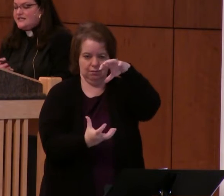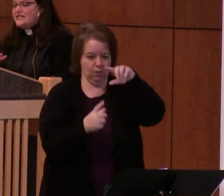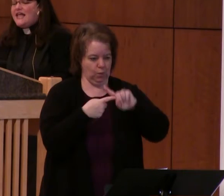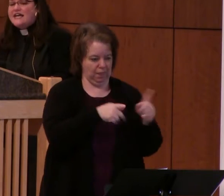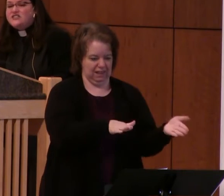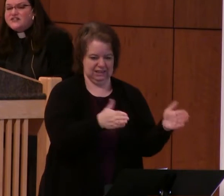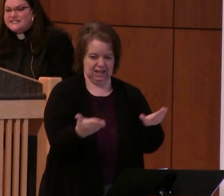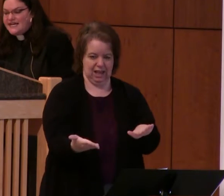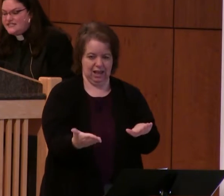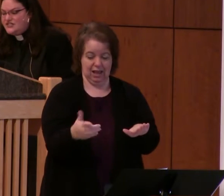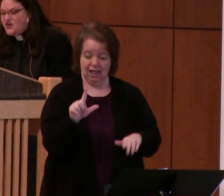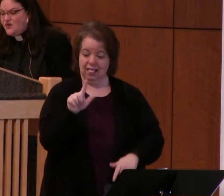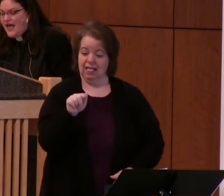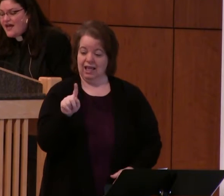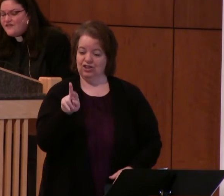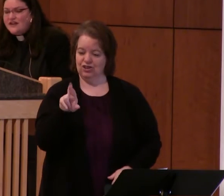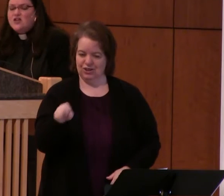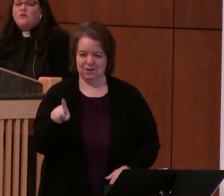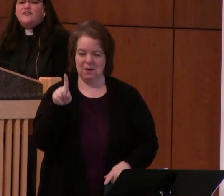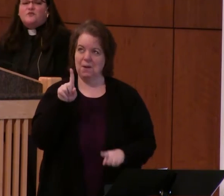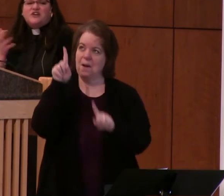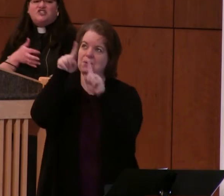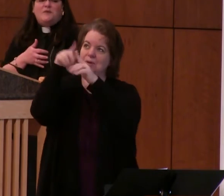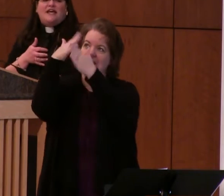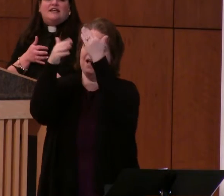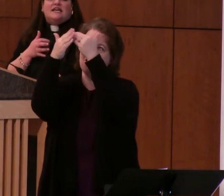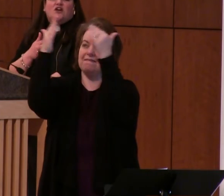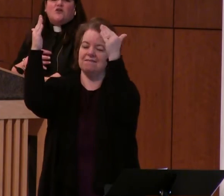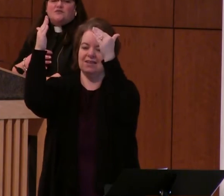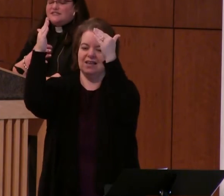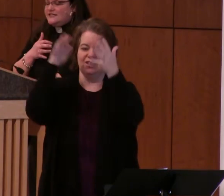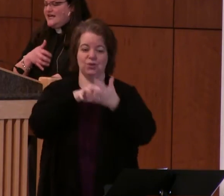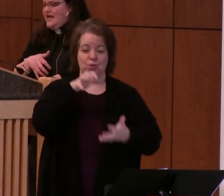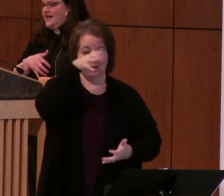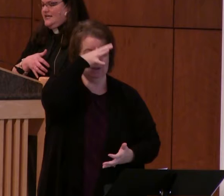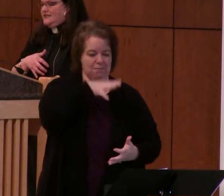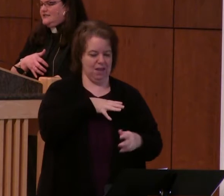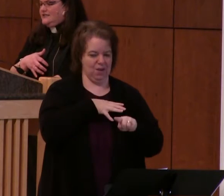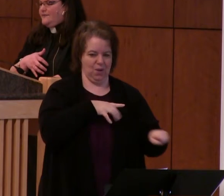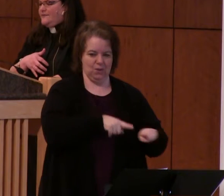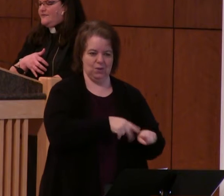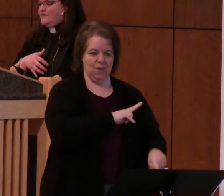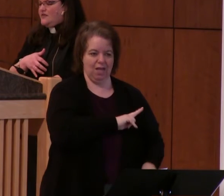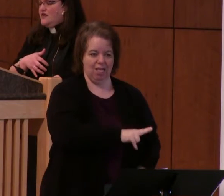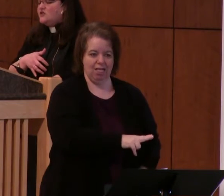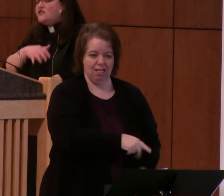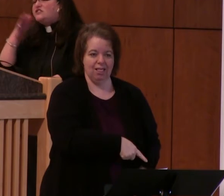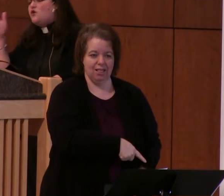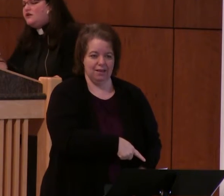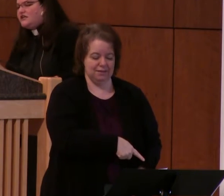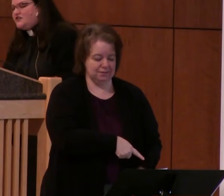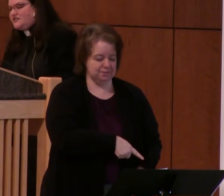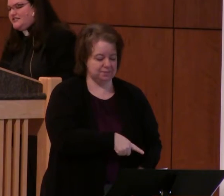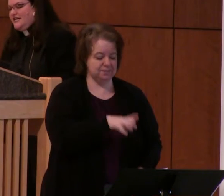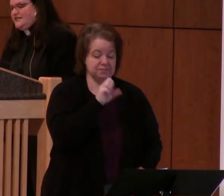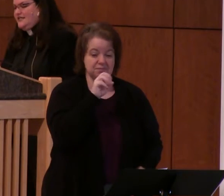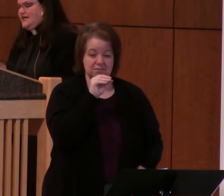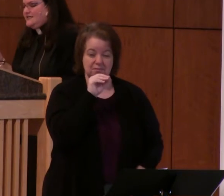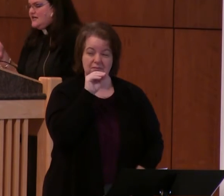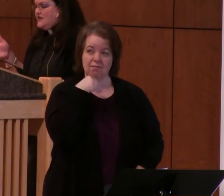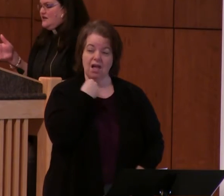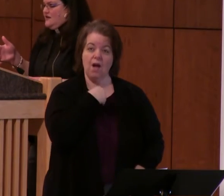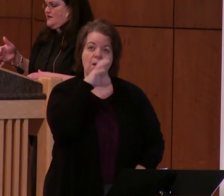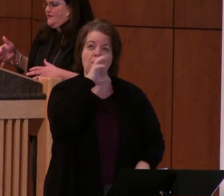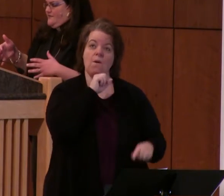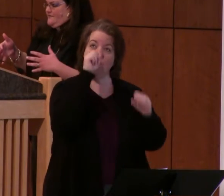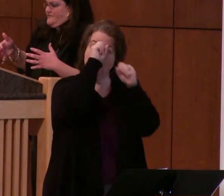die, because Lazarus gets to go to heaven while the rich man goes to Hades. So this old understanding